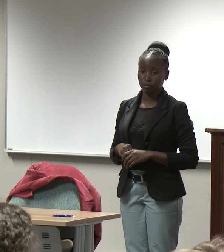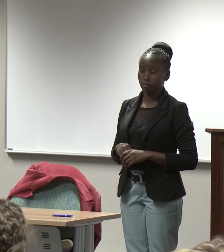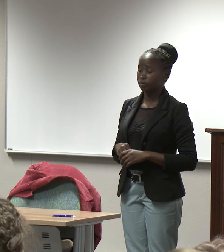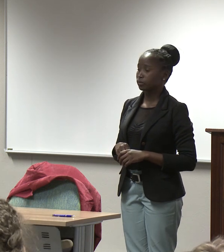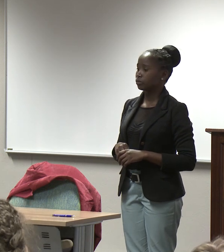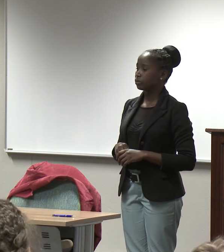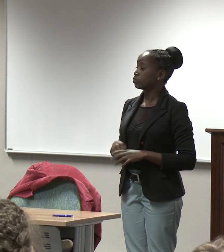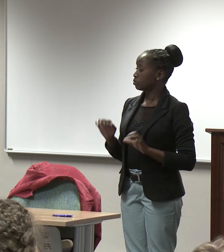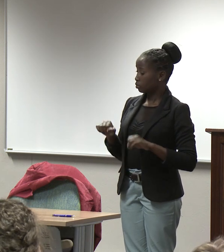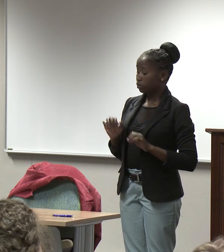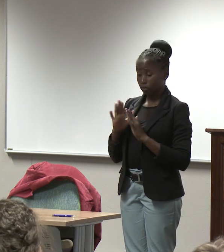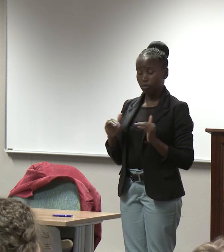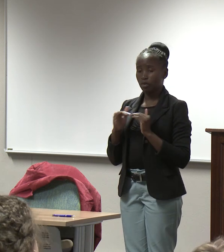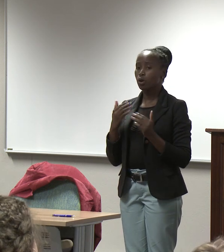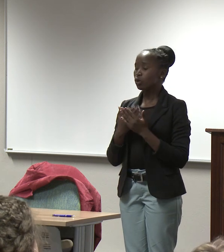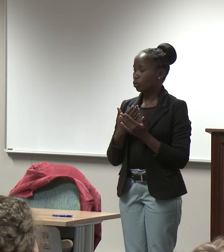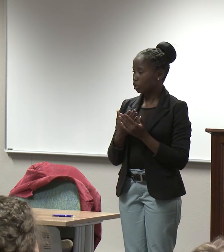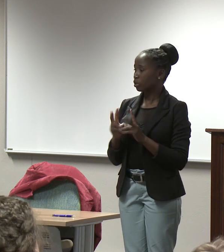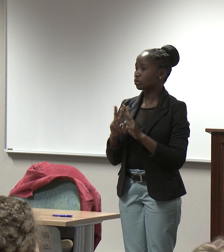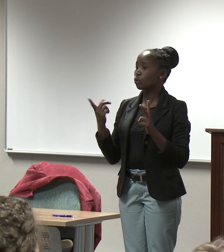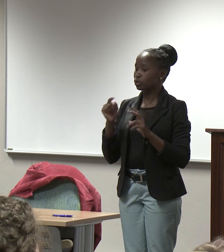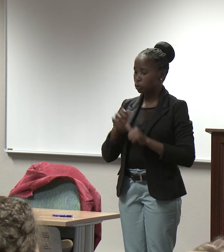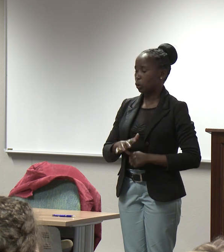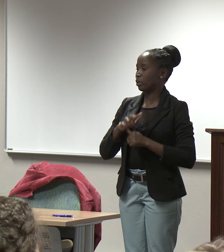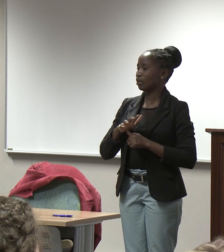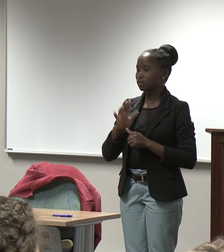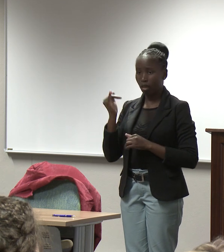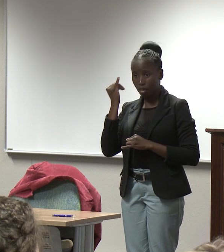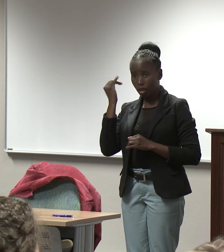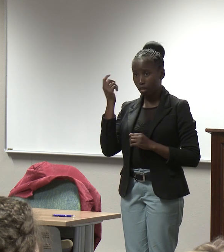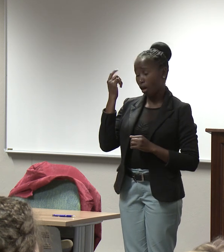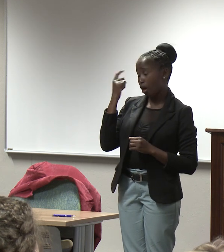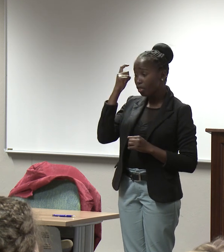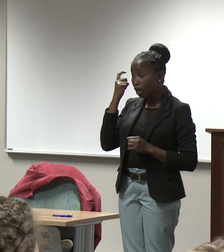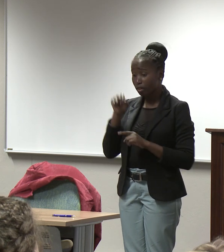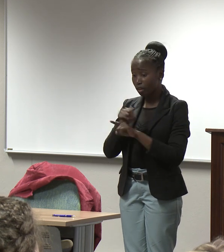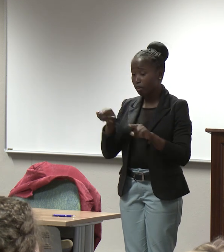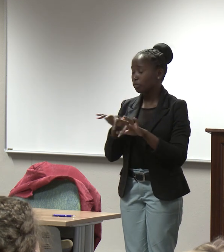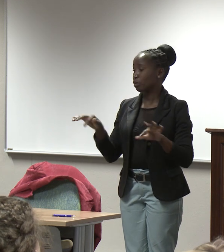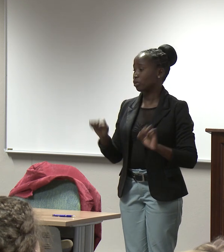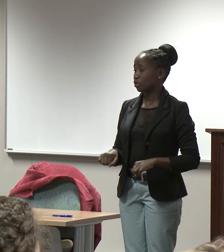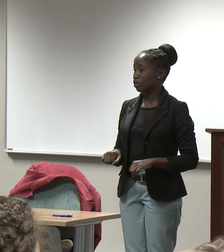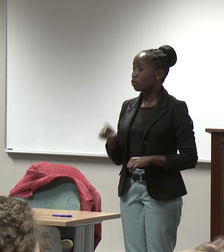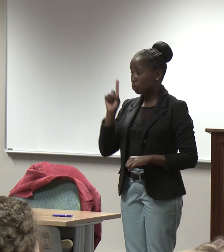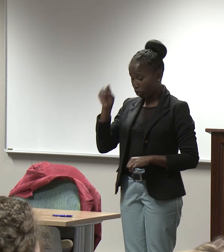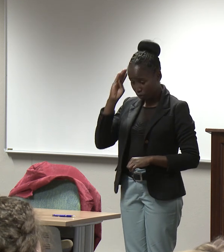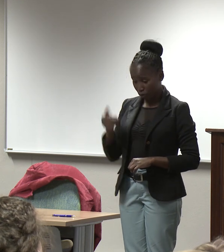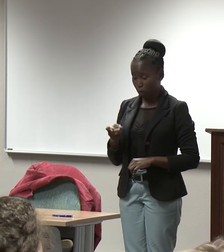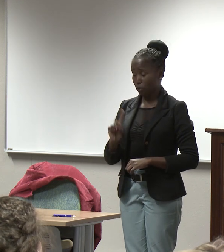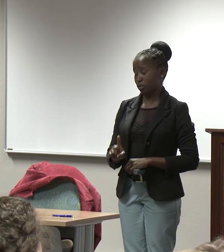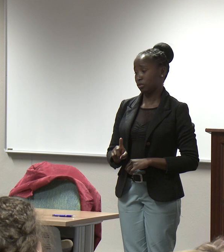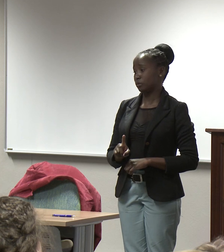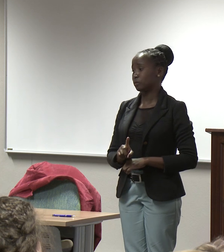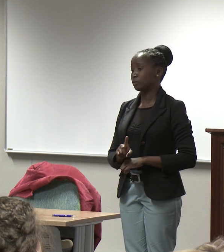It is fair to identify that with dominant Western thinking. What we should know is that precisely at the same